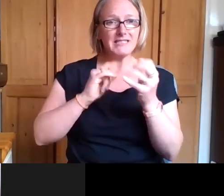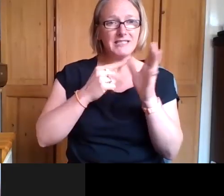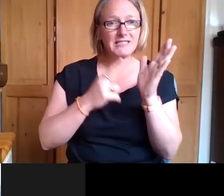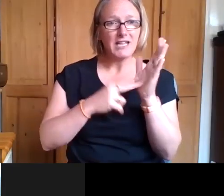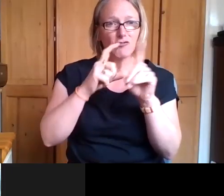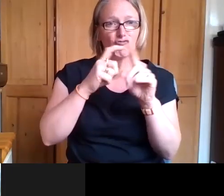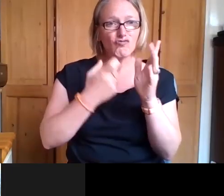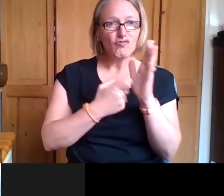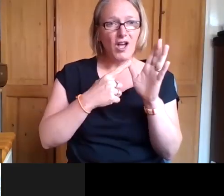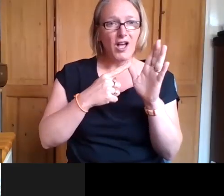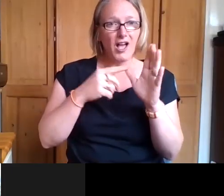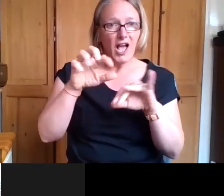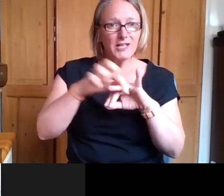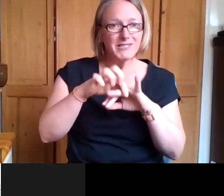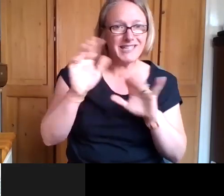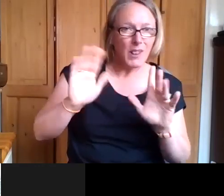very much.